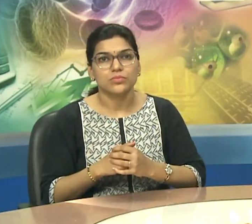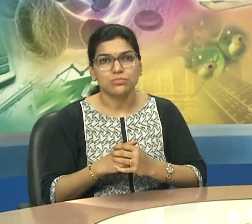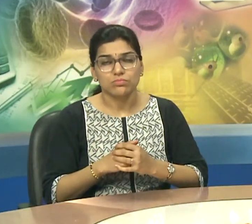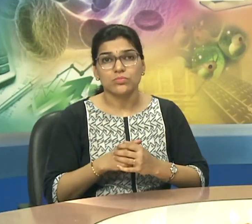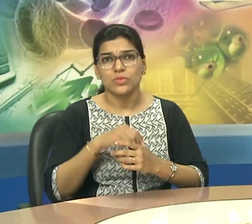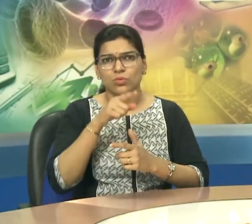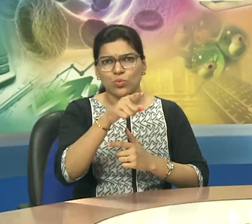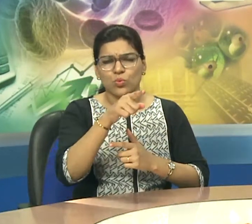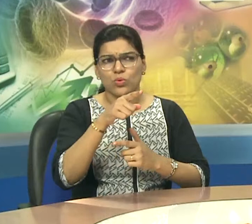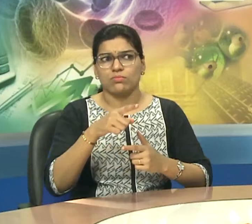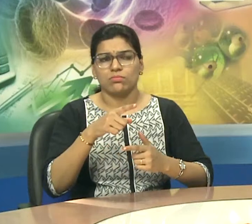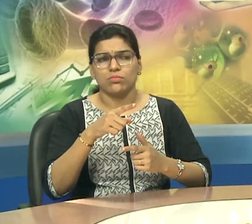sentence